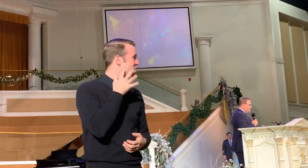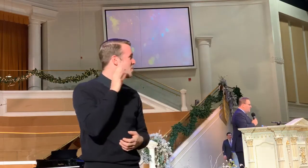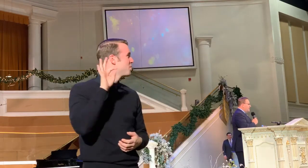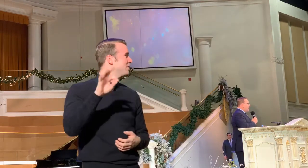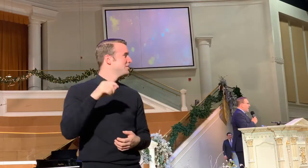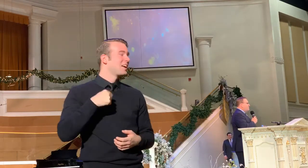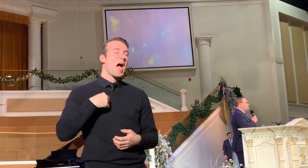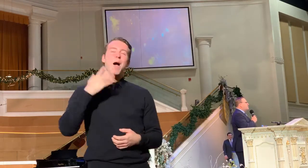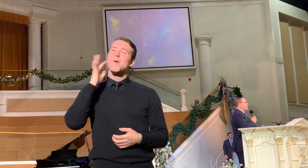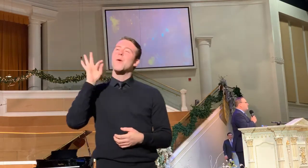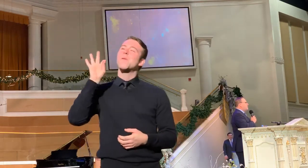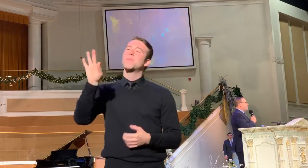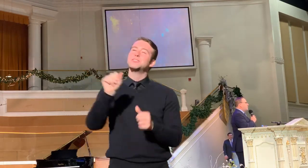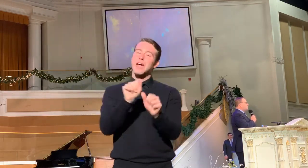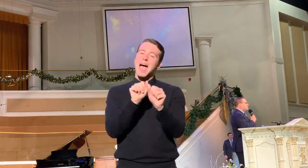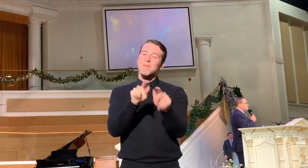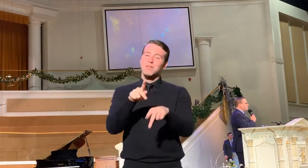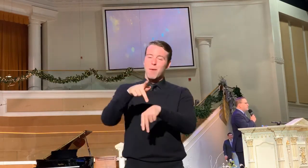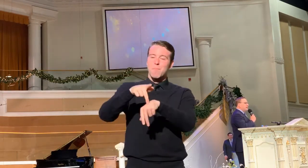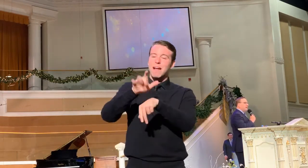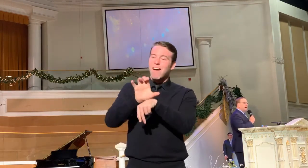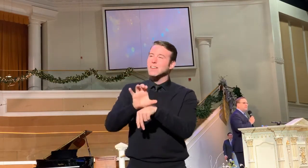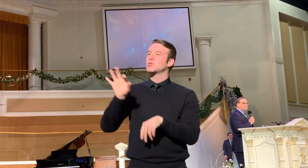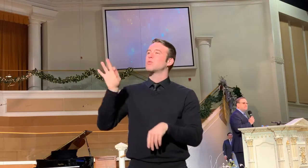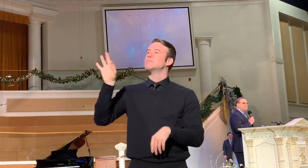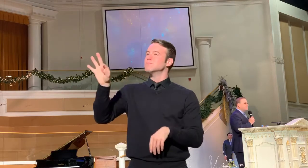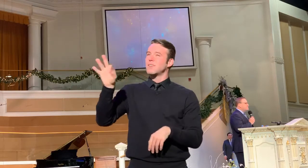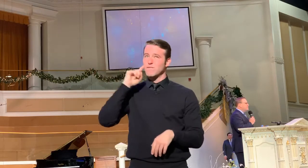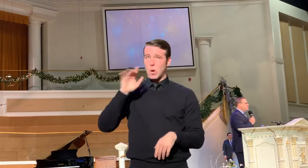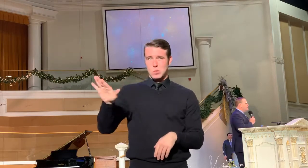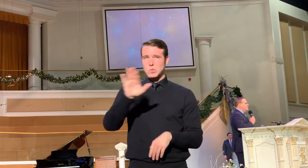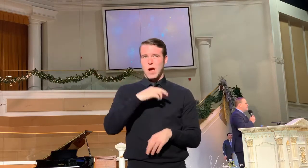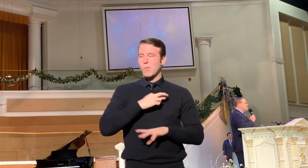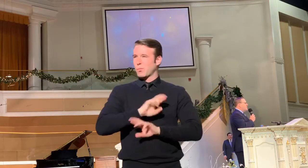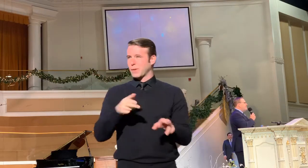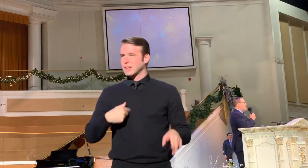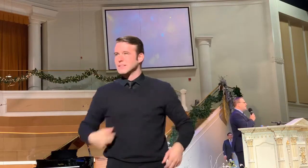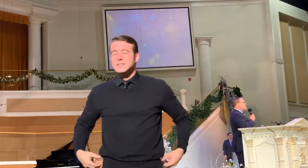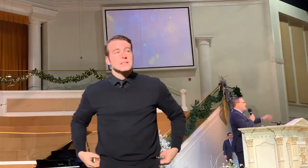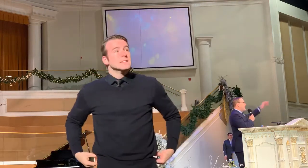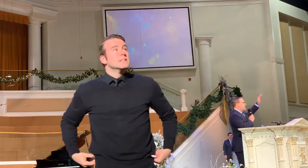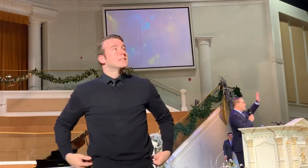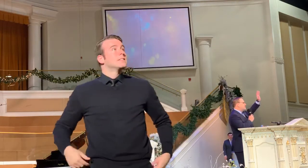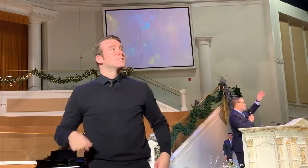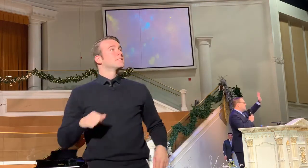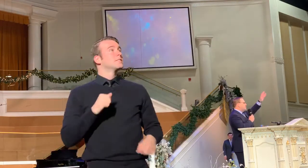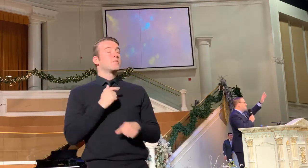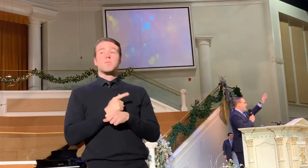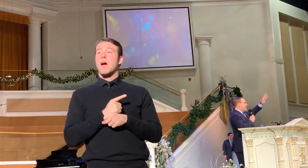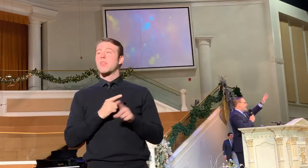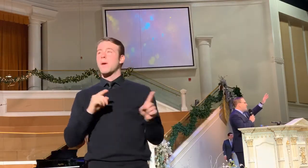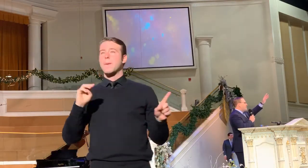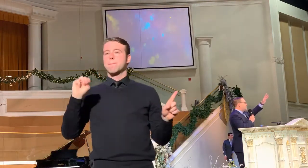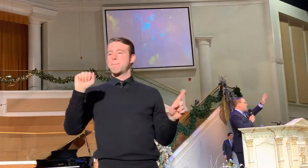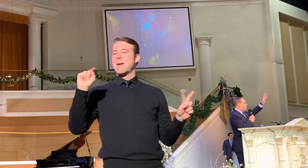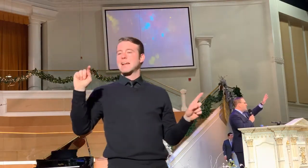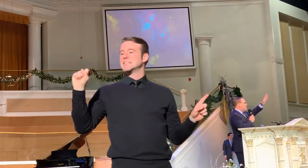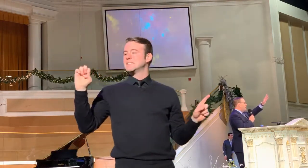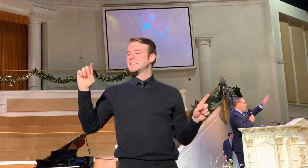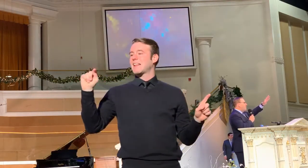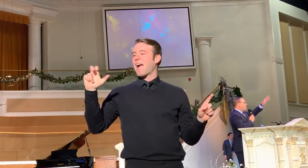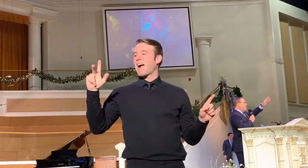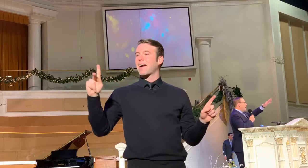I'm going to preach an apostolic Pentecostal sermon tonight. Brother Matt said, like, good to see you back. God bless